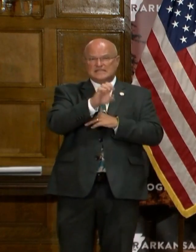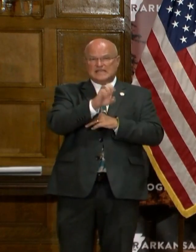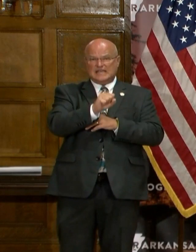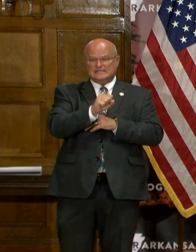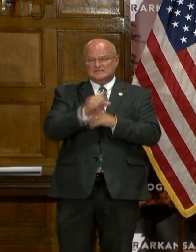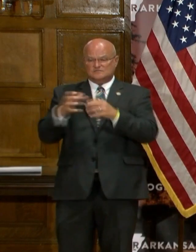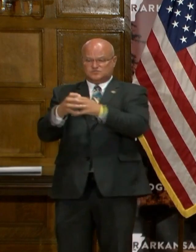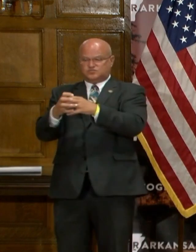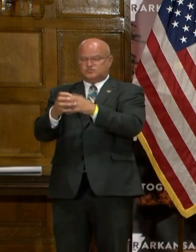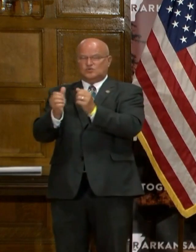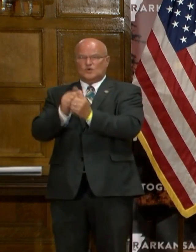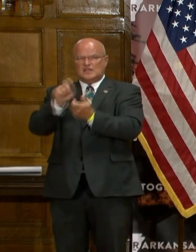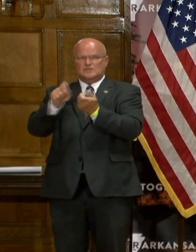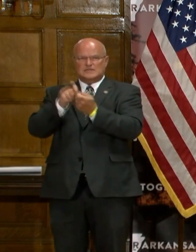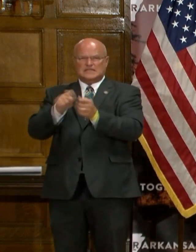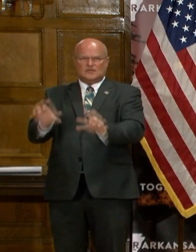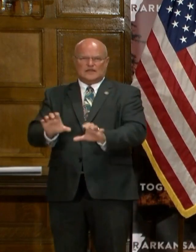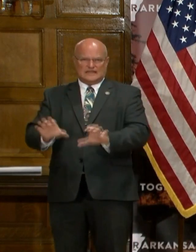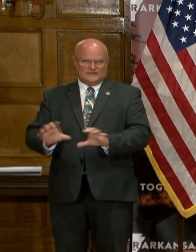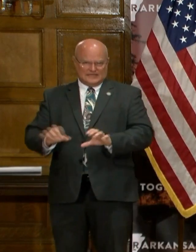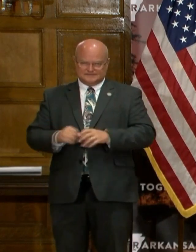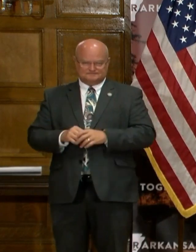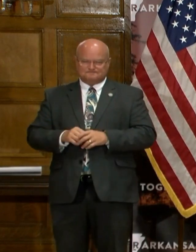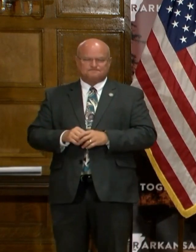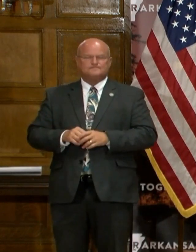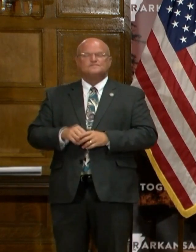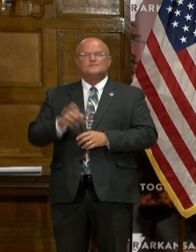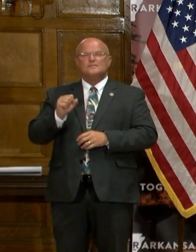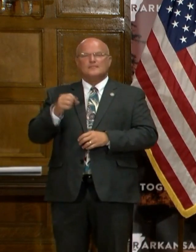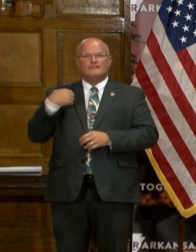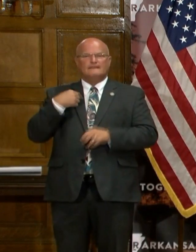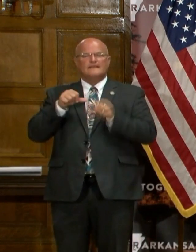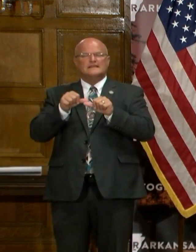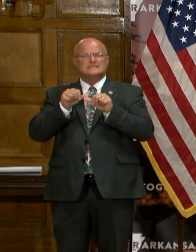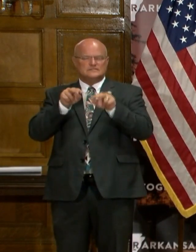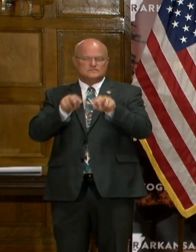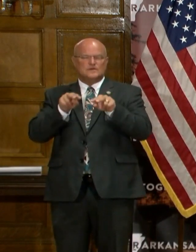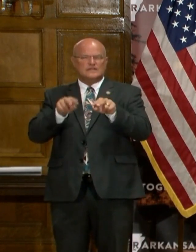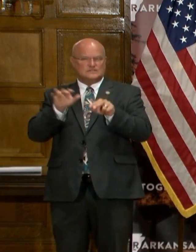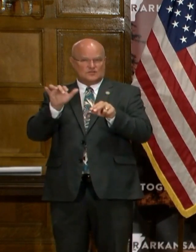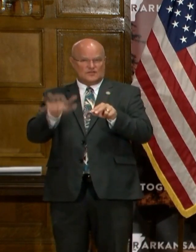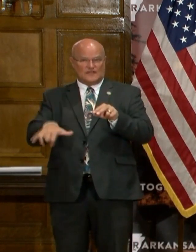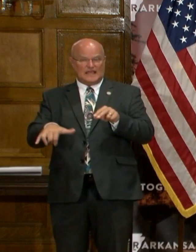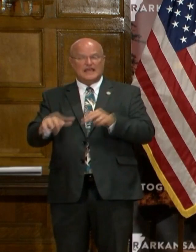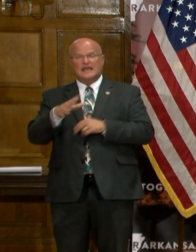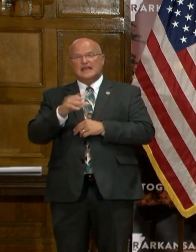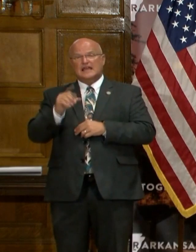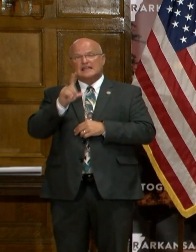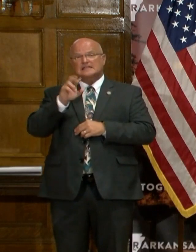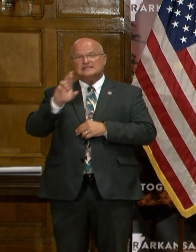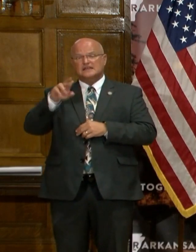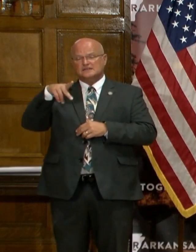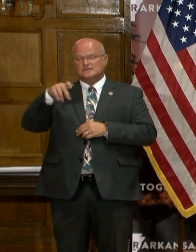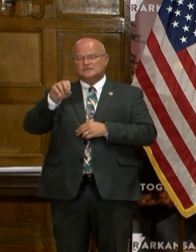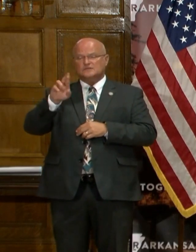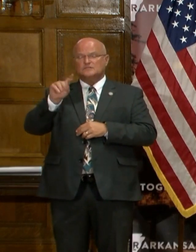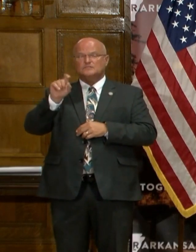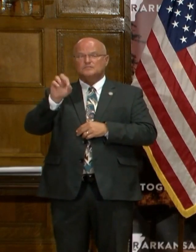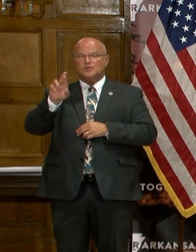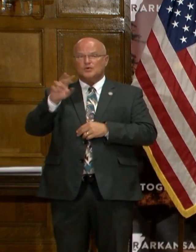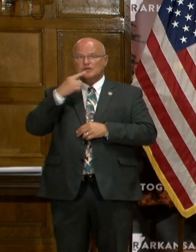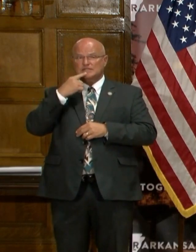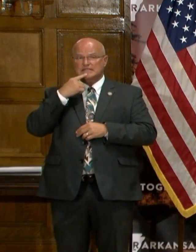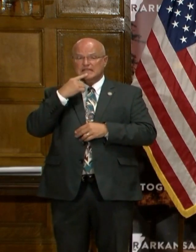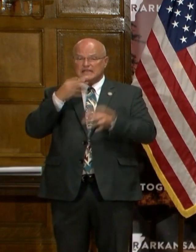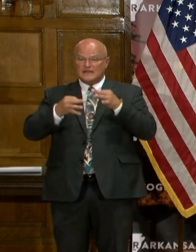or a cluster with a particular activity. And so we'll continue to monitor that. And as Dr. Porter said, if there's